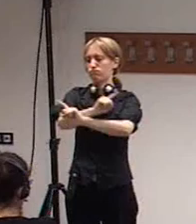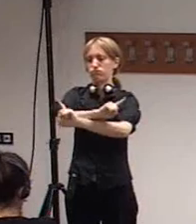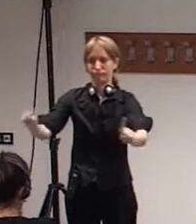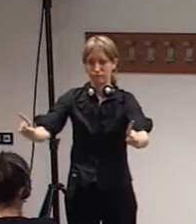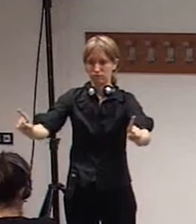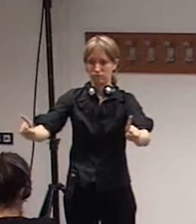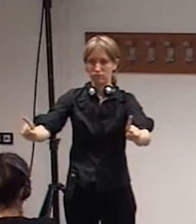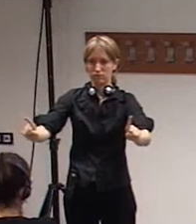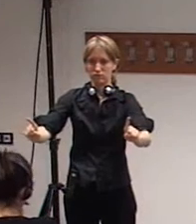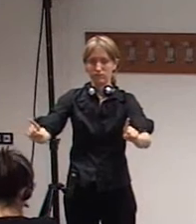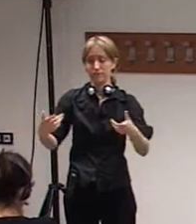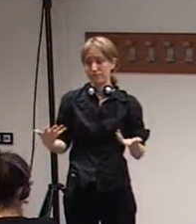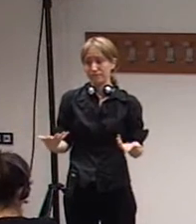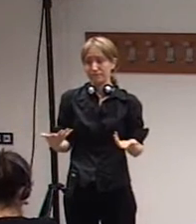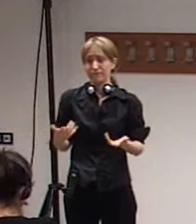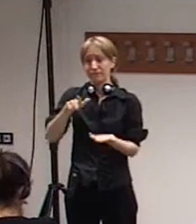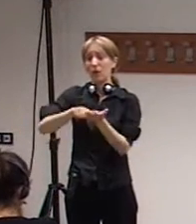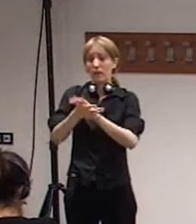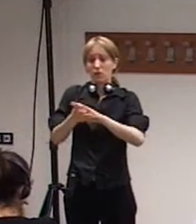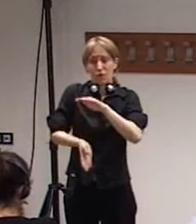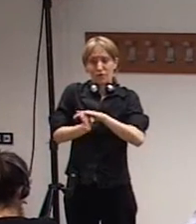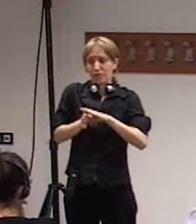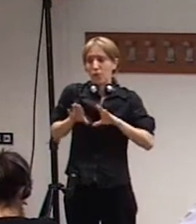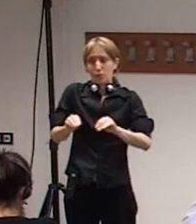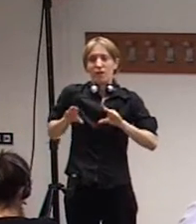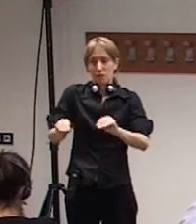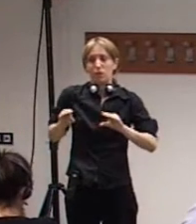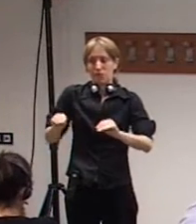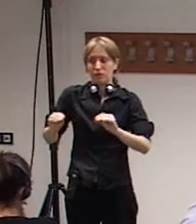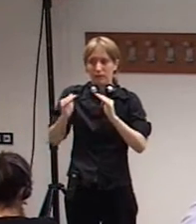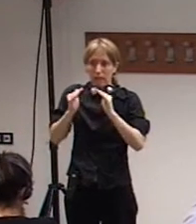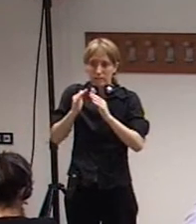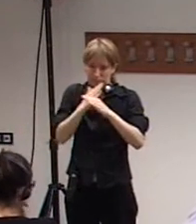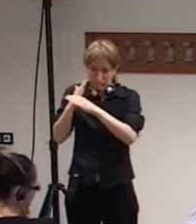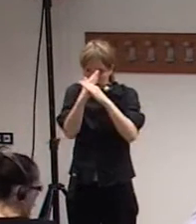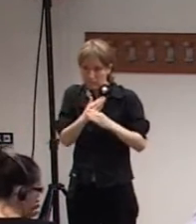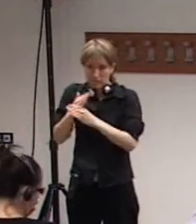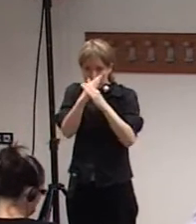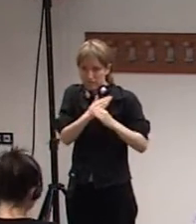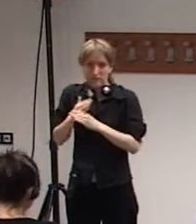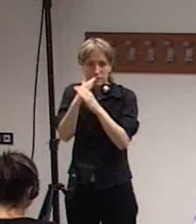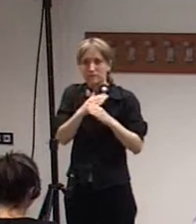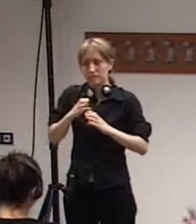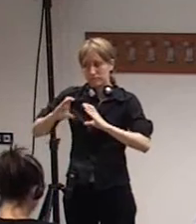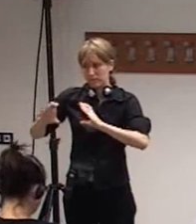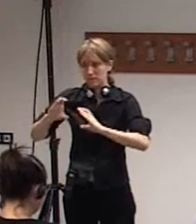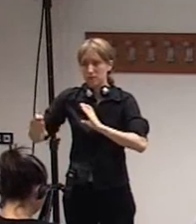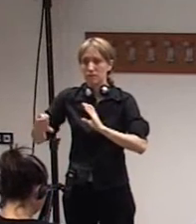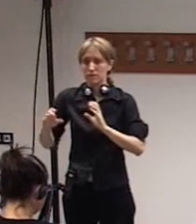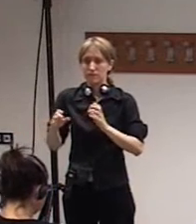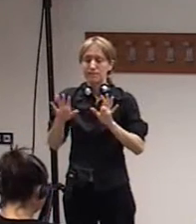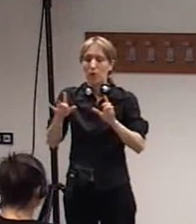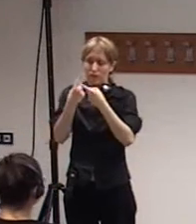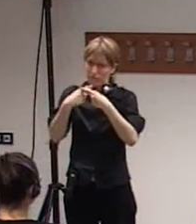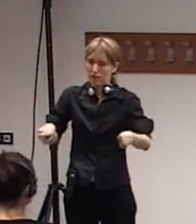deaf people, families, the fact that the sign language have been forbidden. Of course, they continue using it because, of